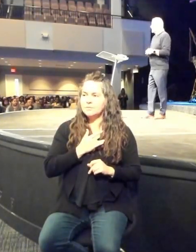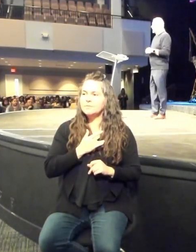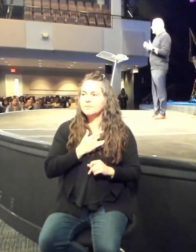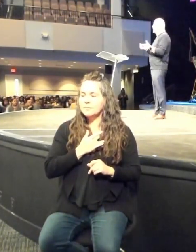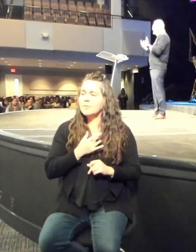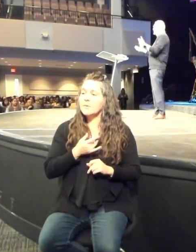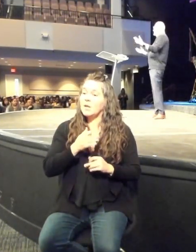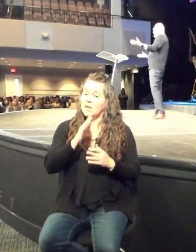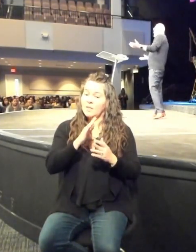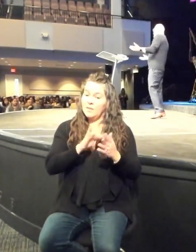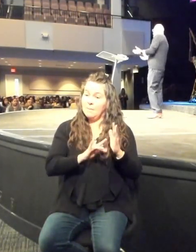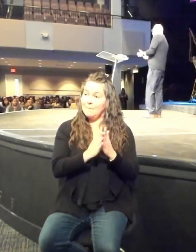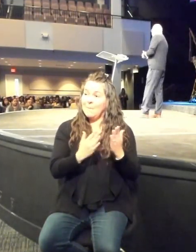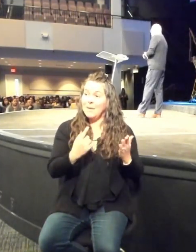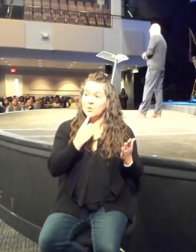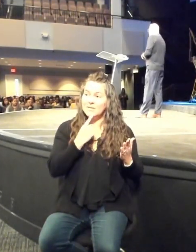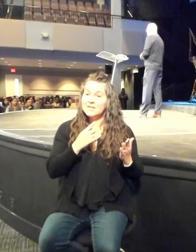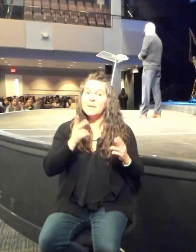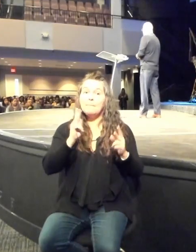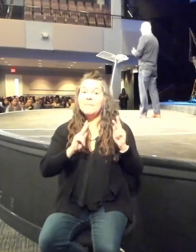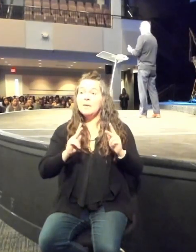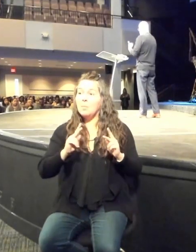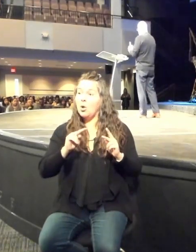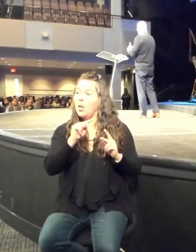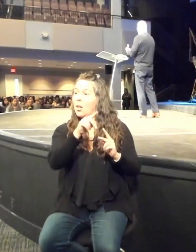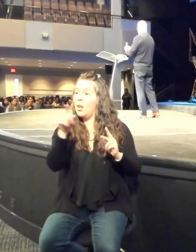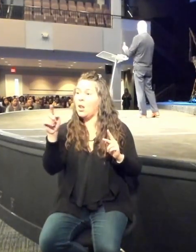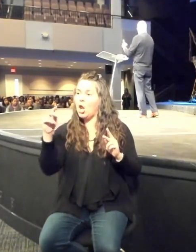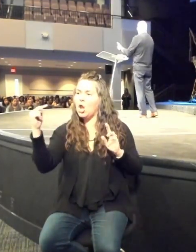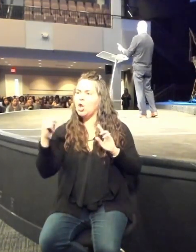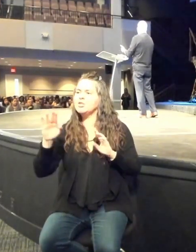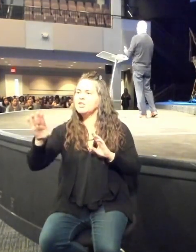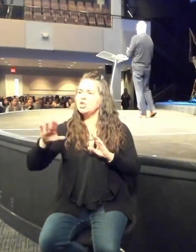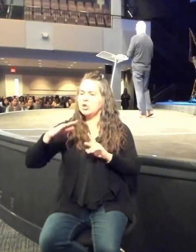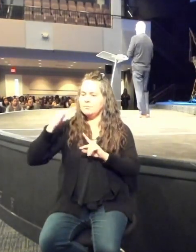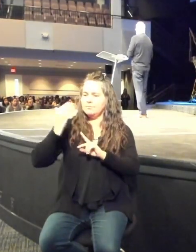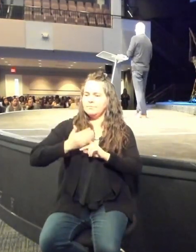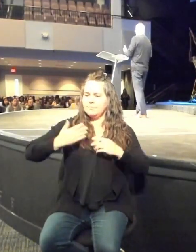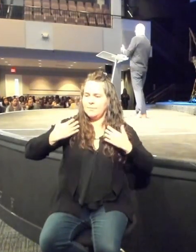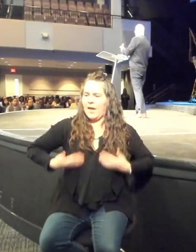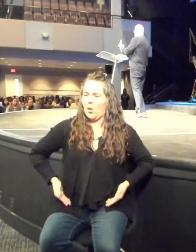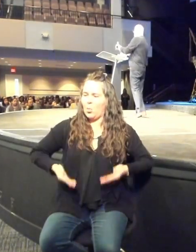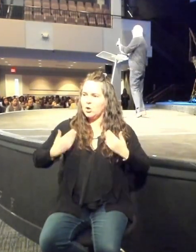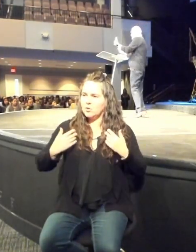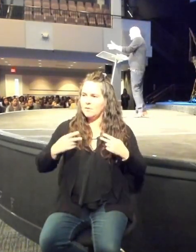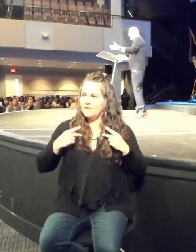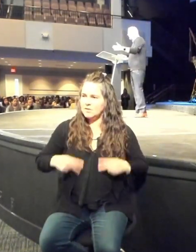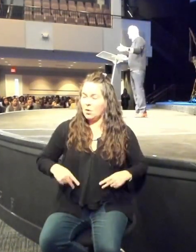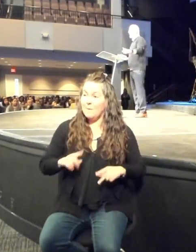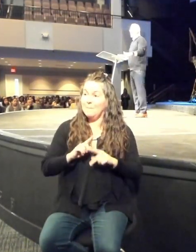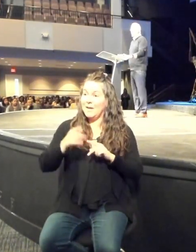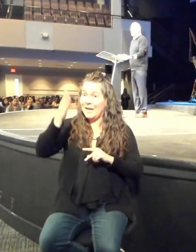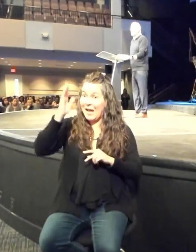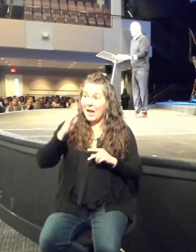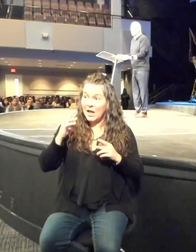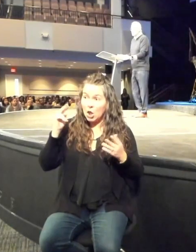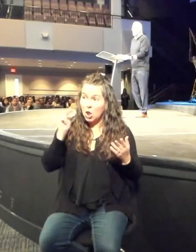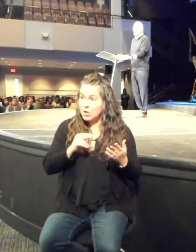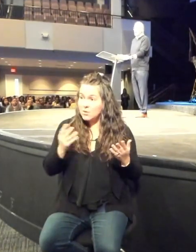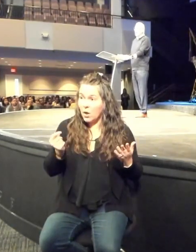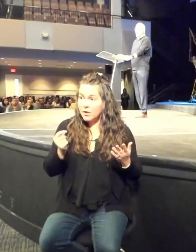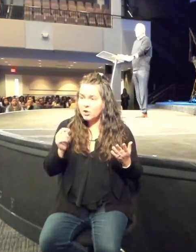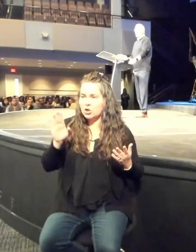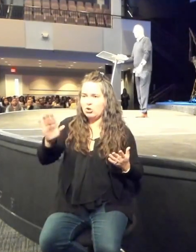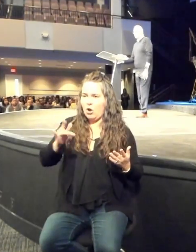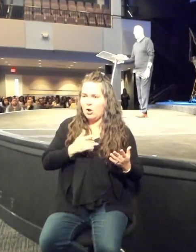that people look at the outward appearance, but God looks at your heart. And so when God inspects us, when God looks at us, he's